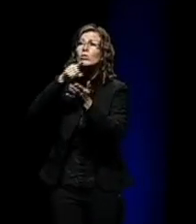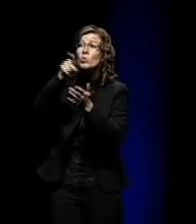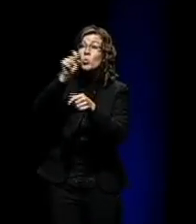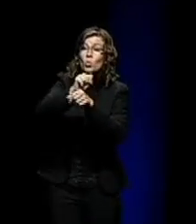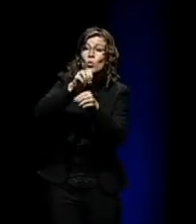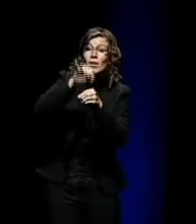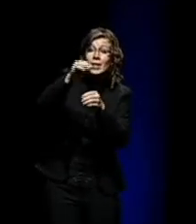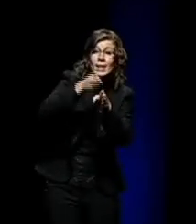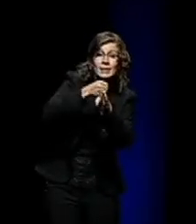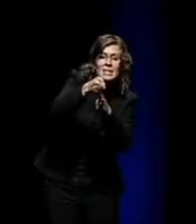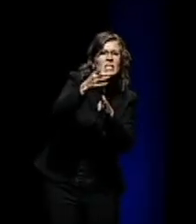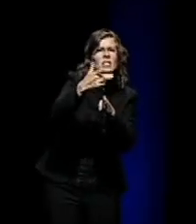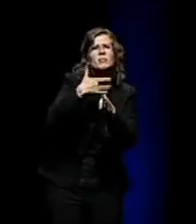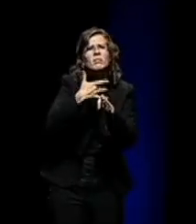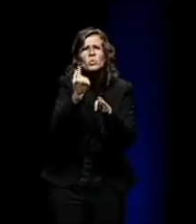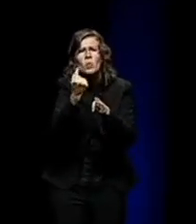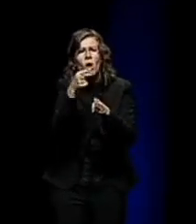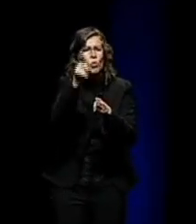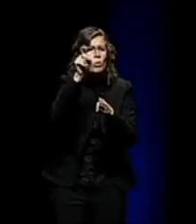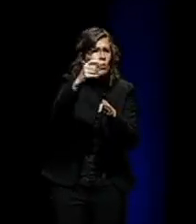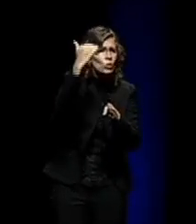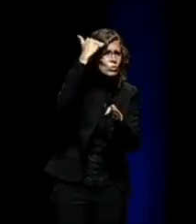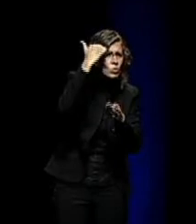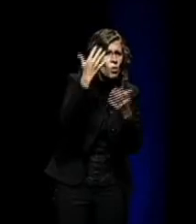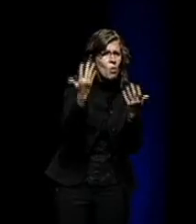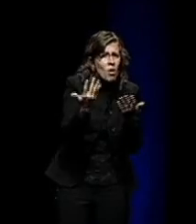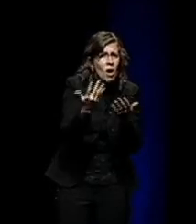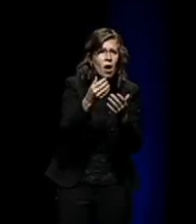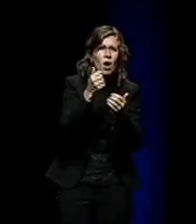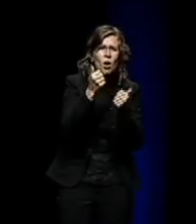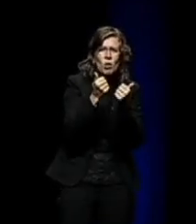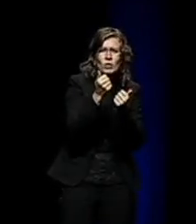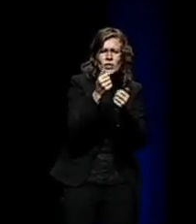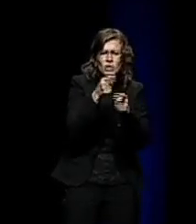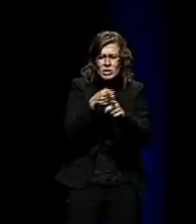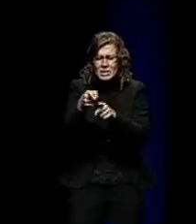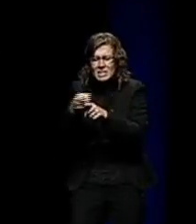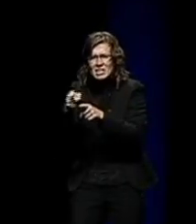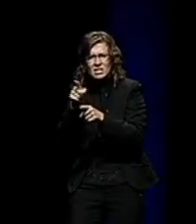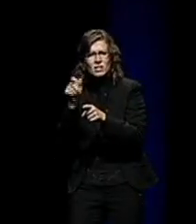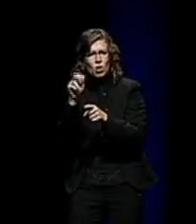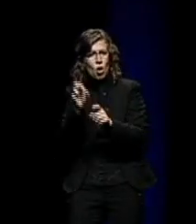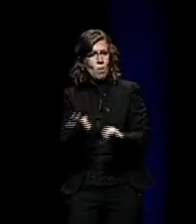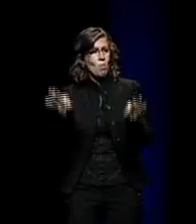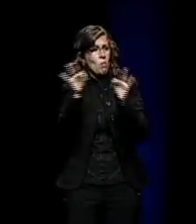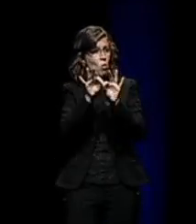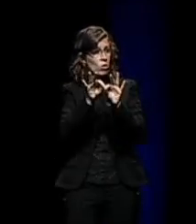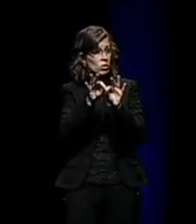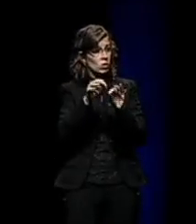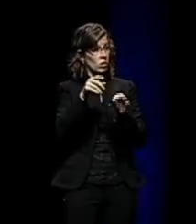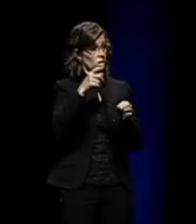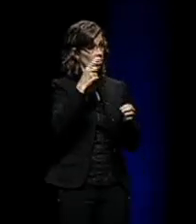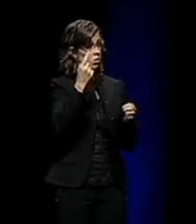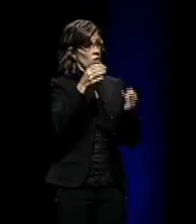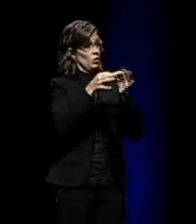what specialties are important to you? What do you really need? Do you need someone who has medical